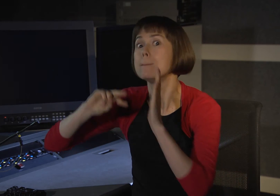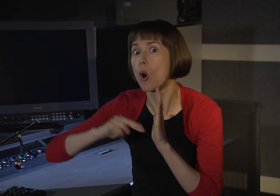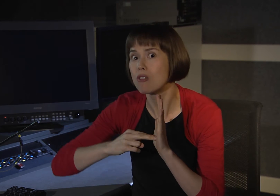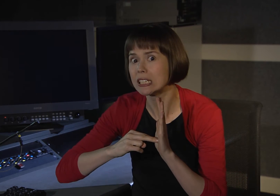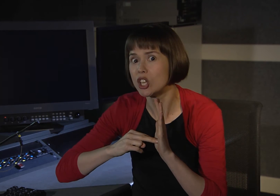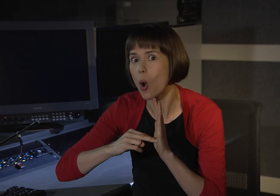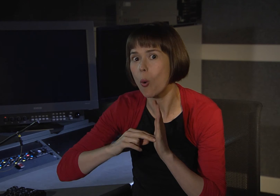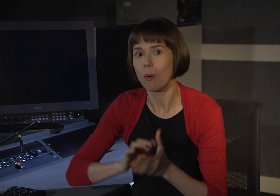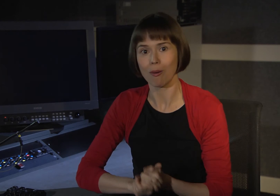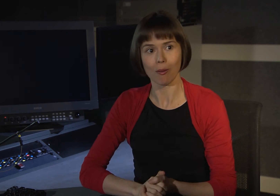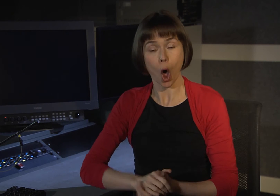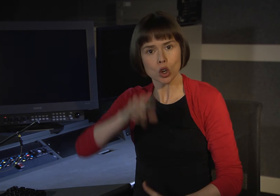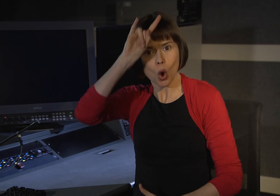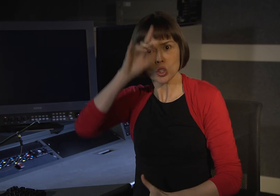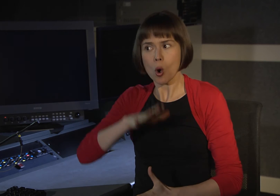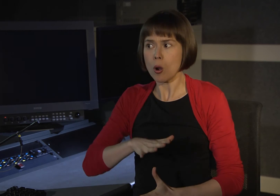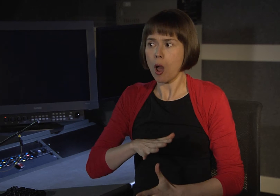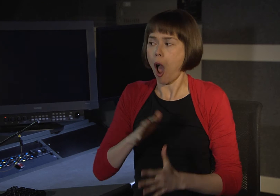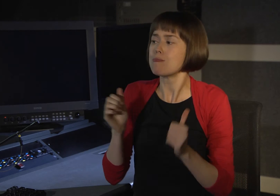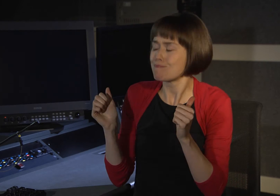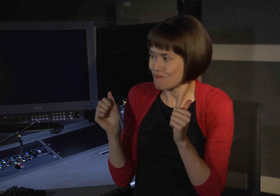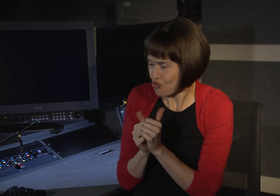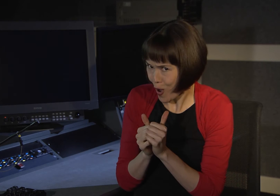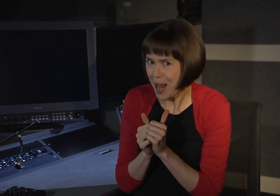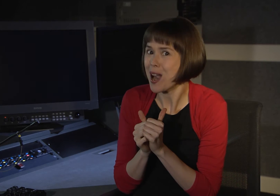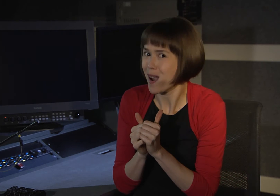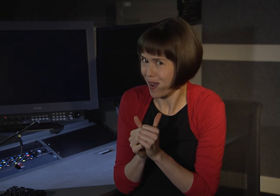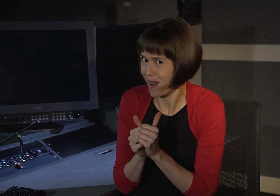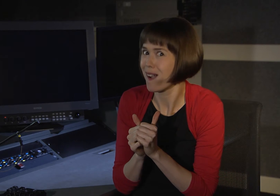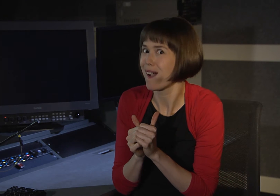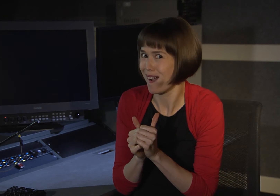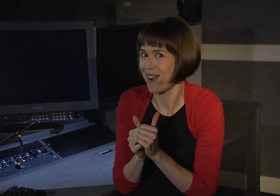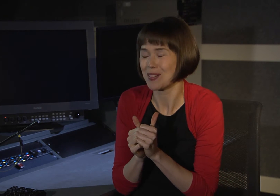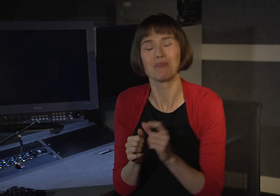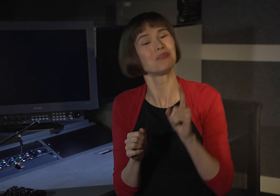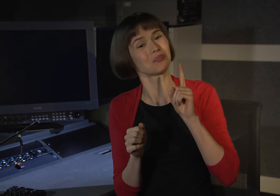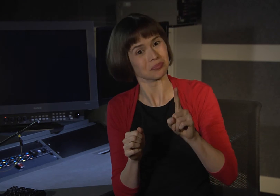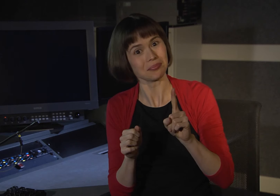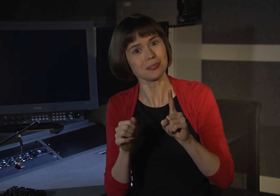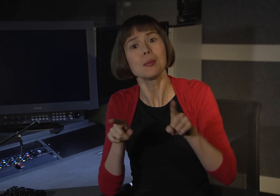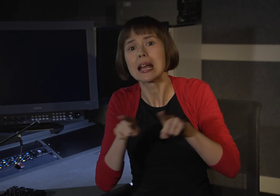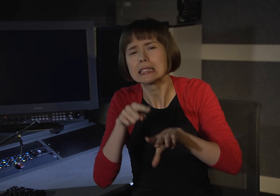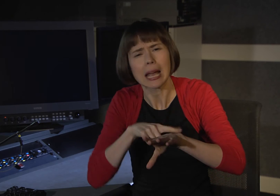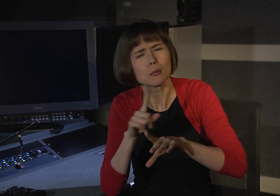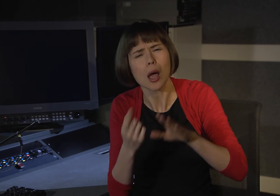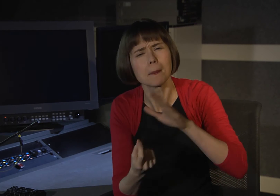would think that it is Hero kissing Borachio. Don John thinks this is a great